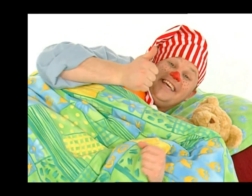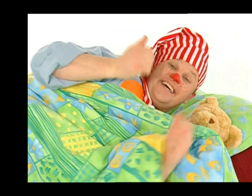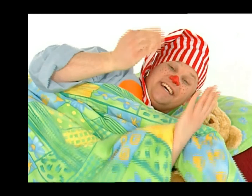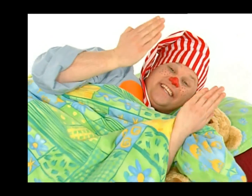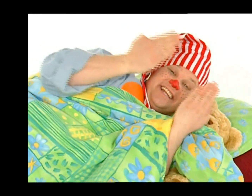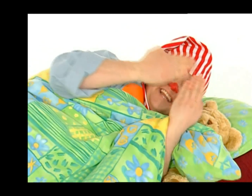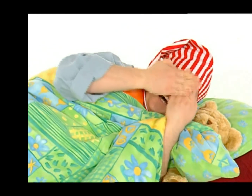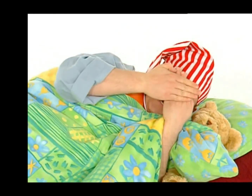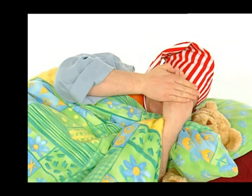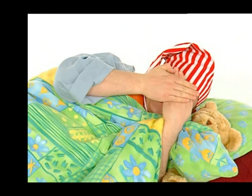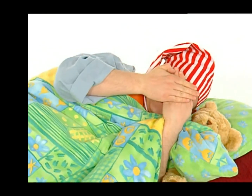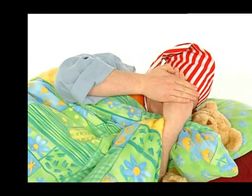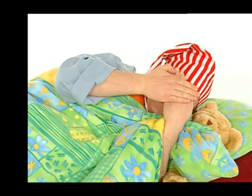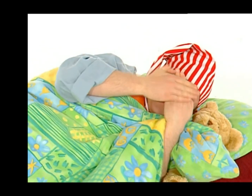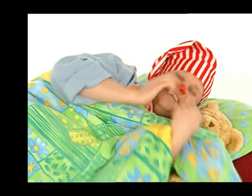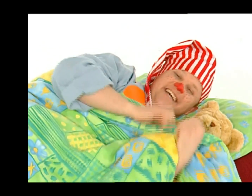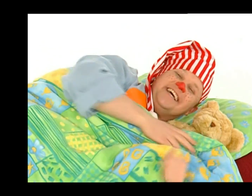Good night.